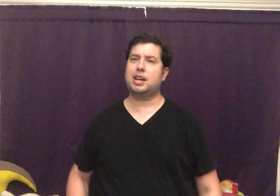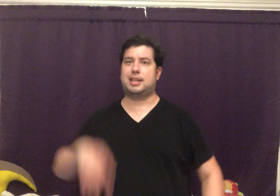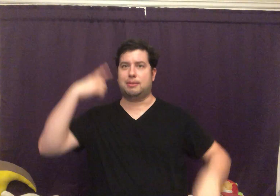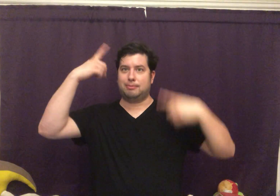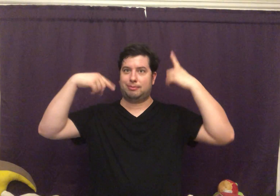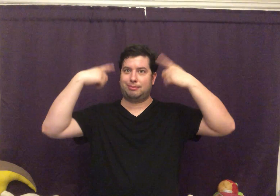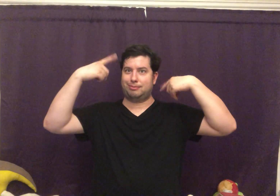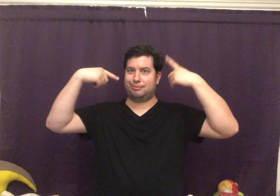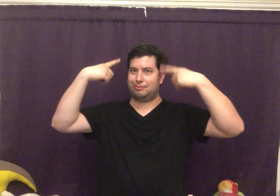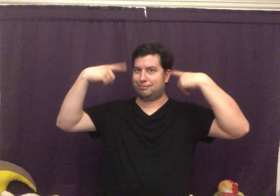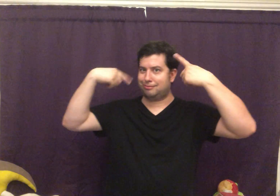Crazy.